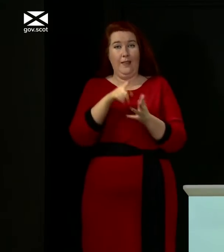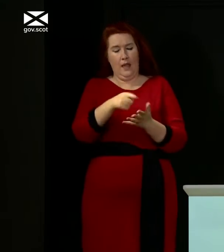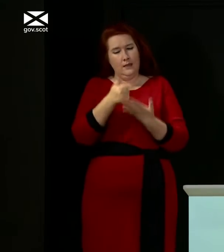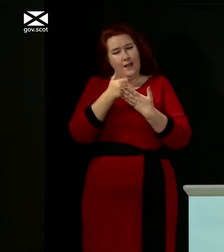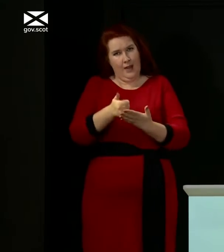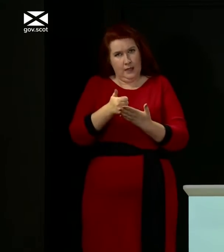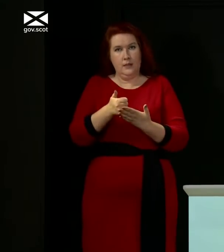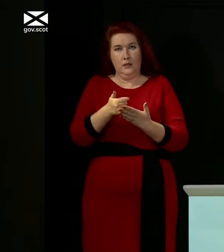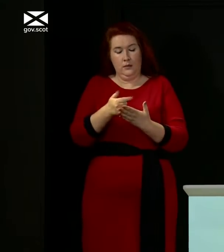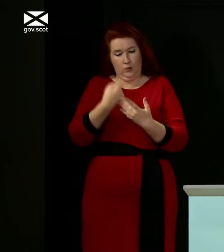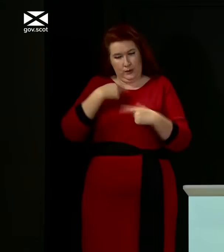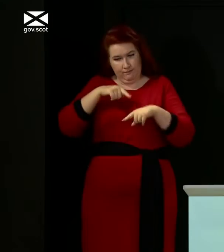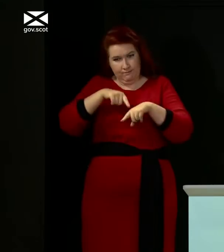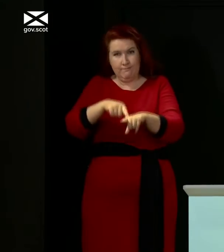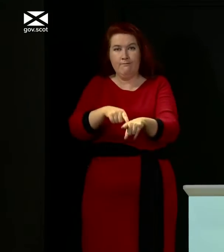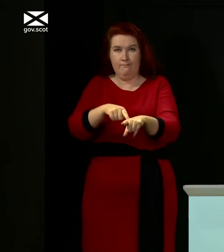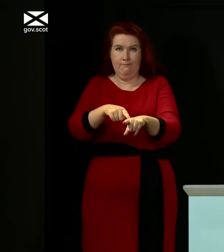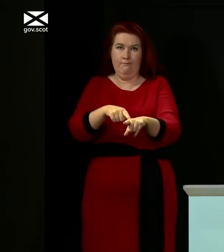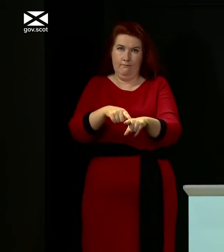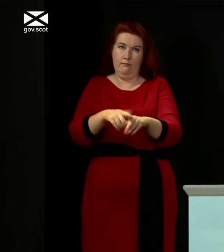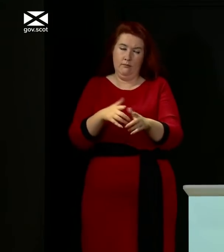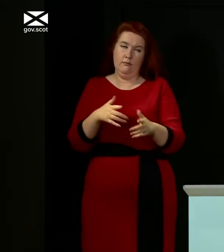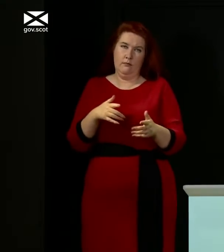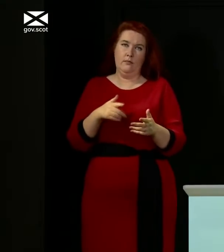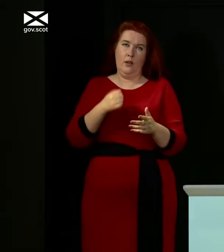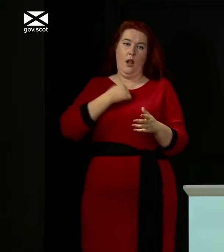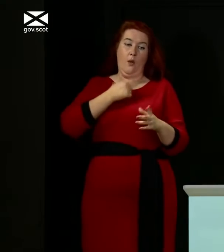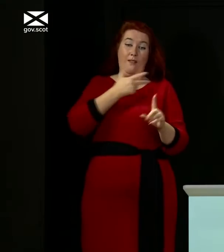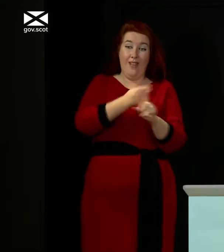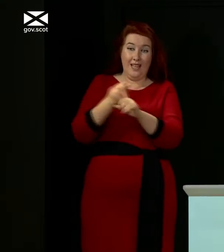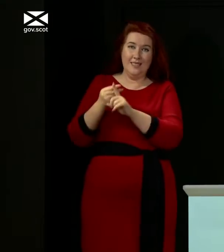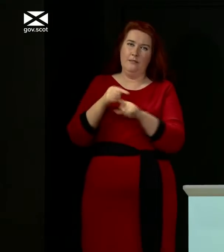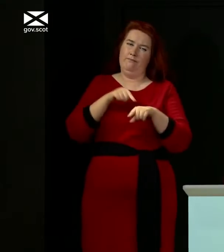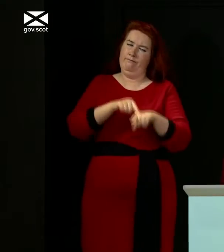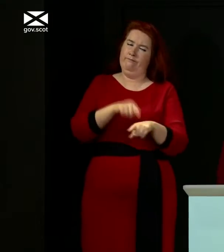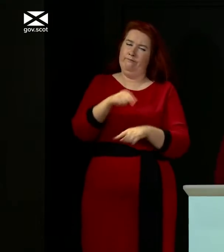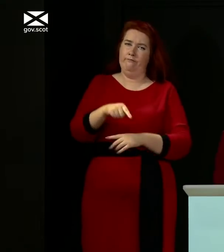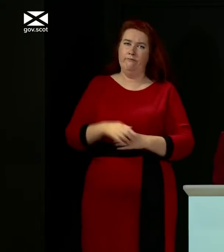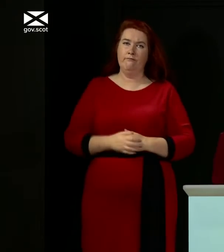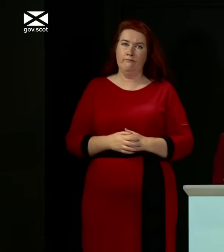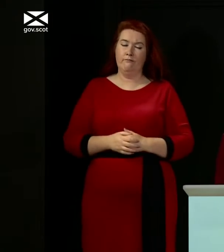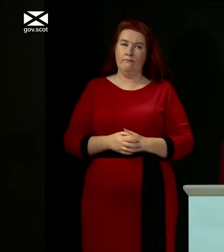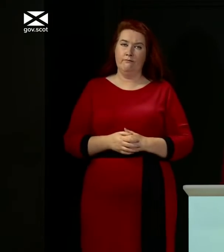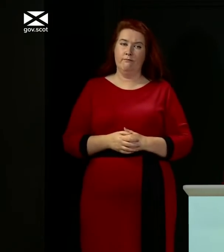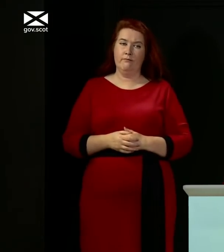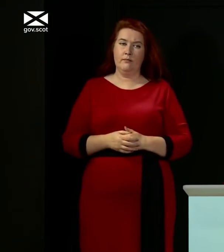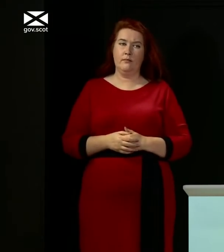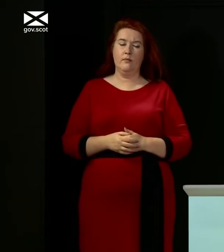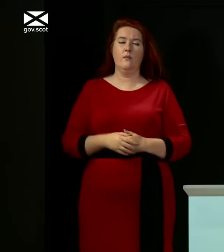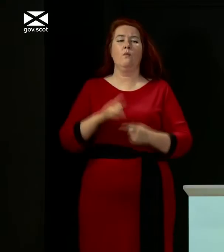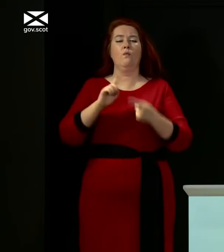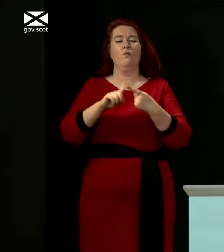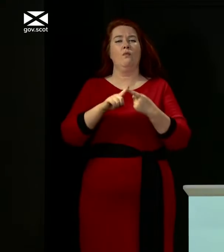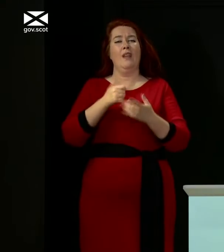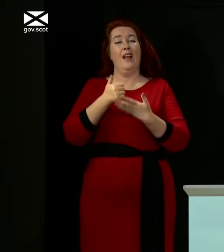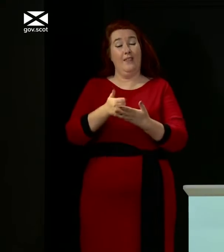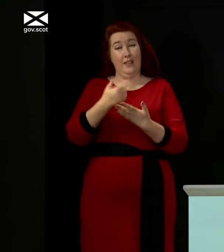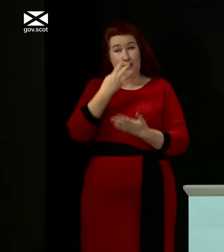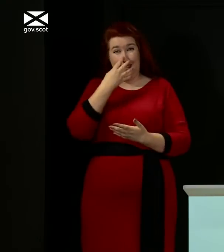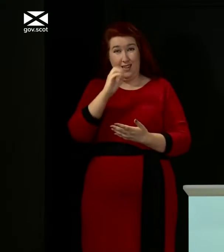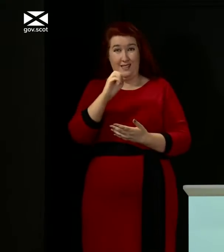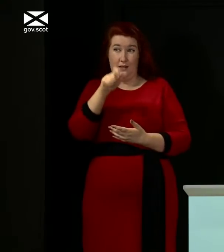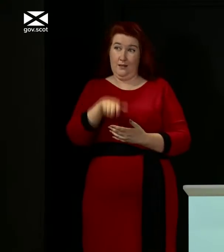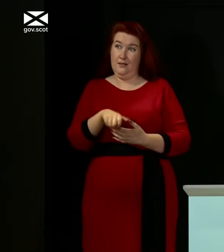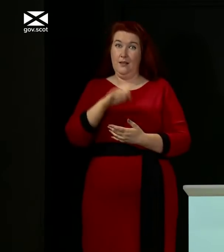we will be designing our vaccination programme around. In terms of the advice to the 90-year-old, I absolutely